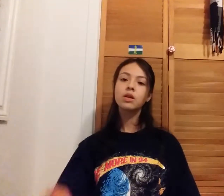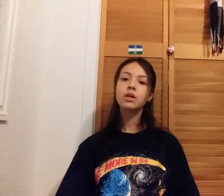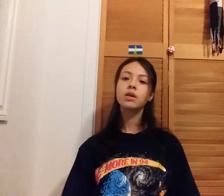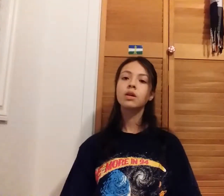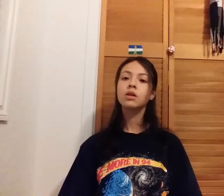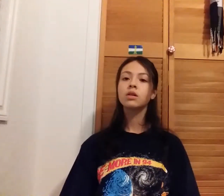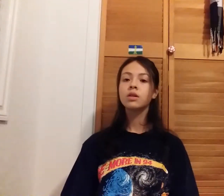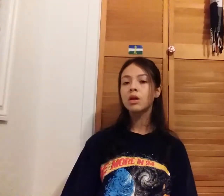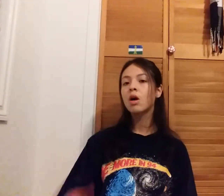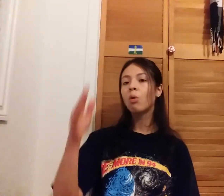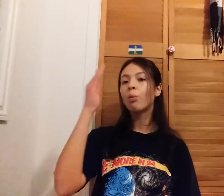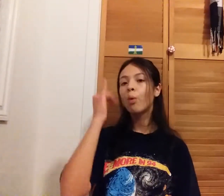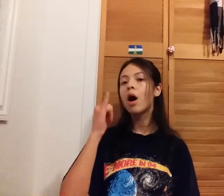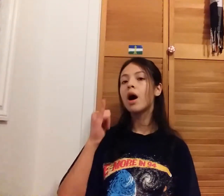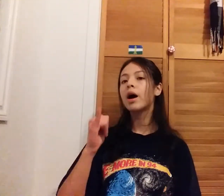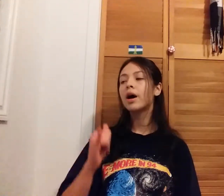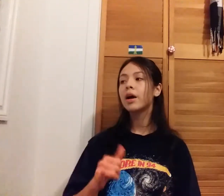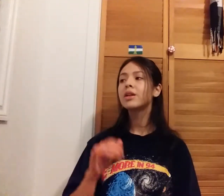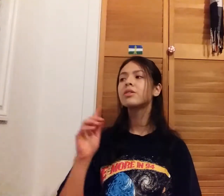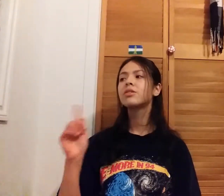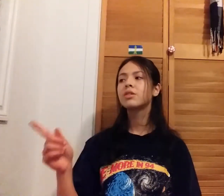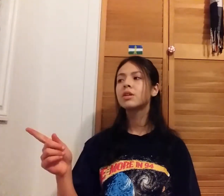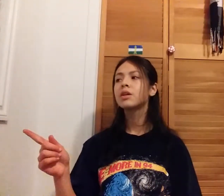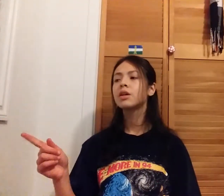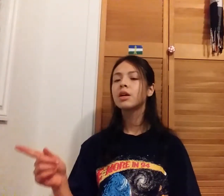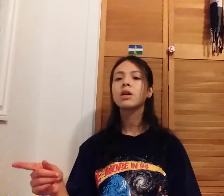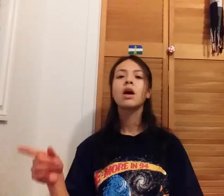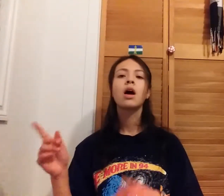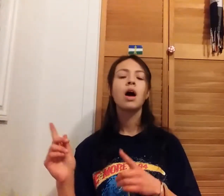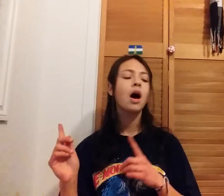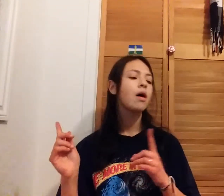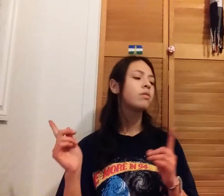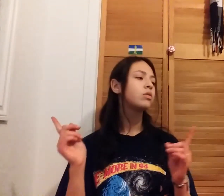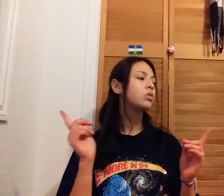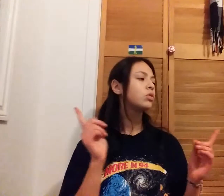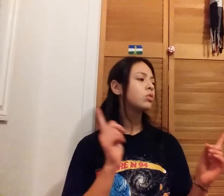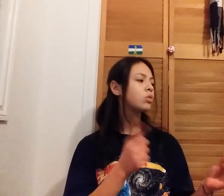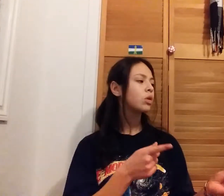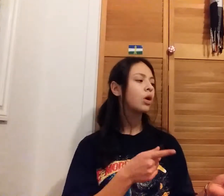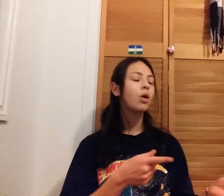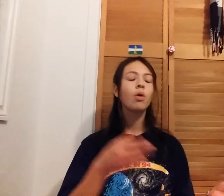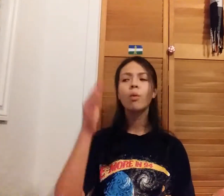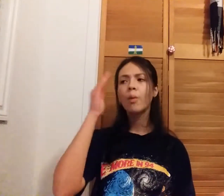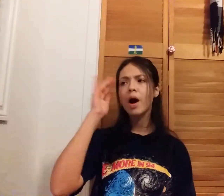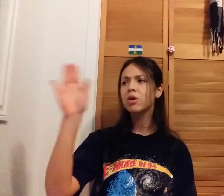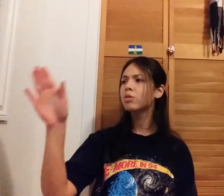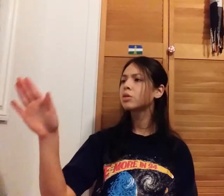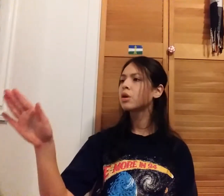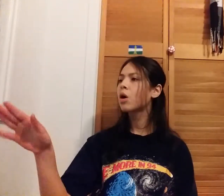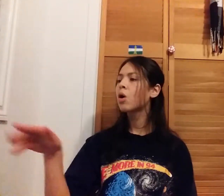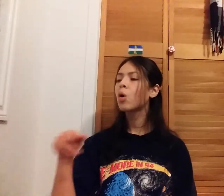suddenly. Why she had to go, I don't know,